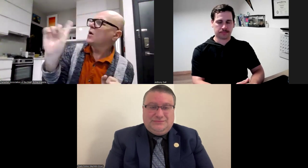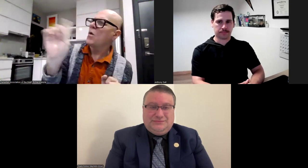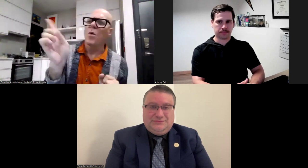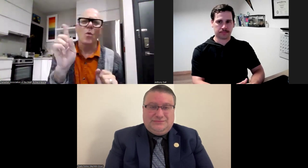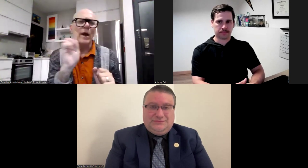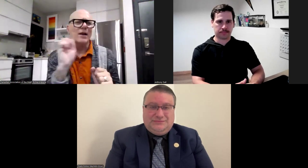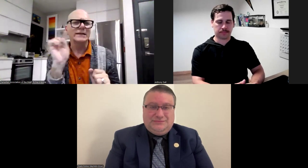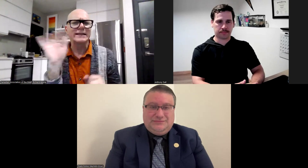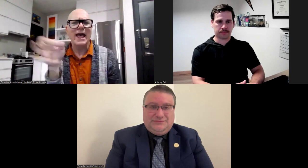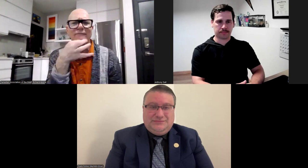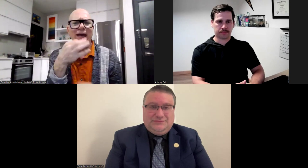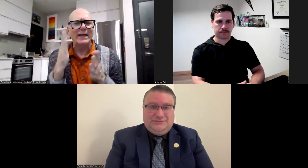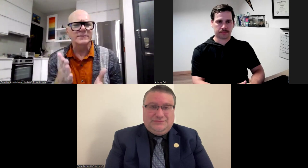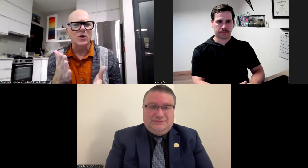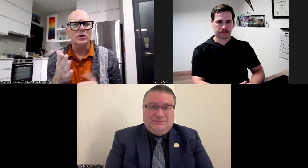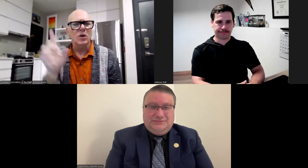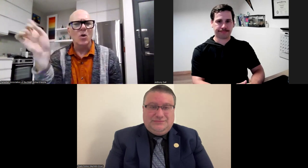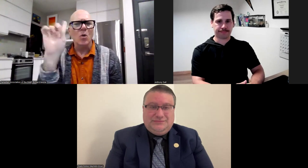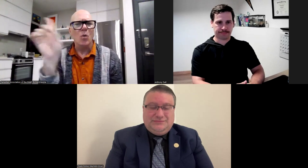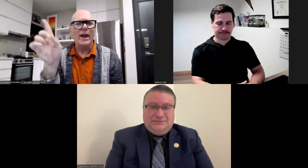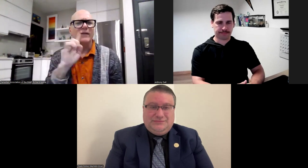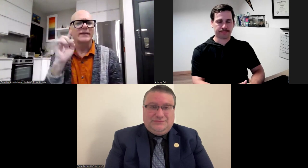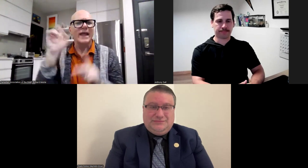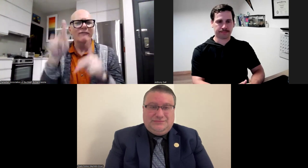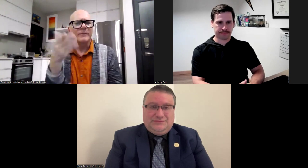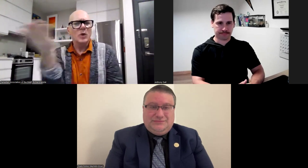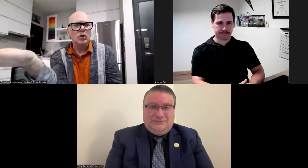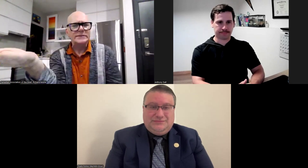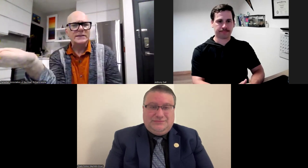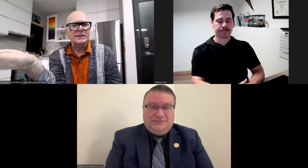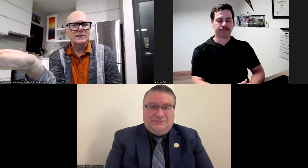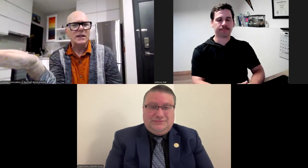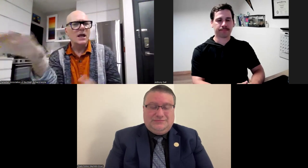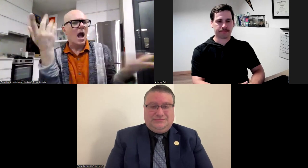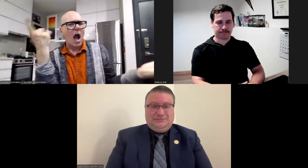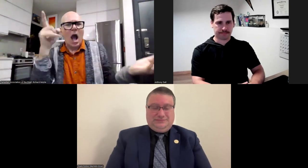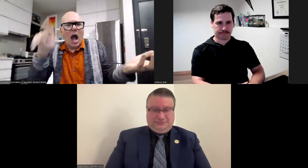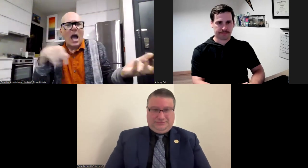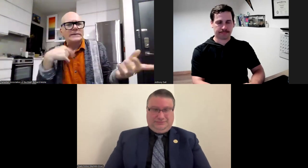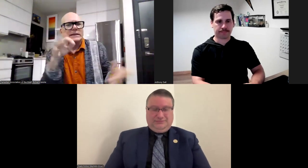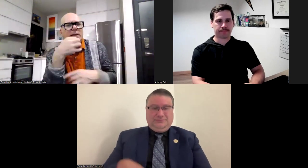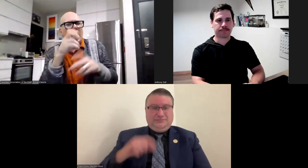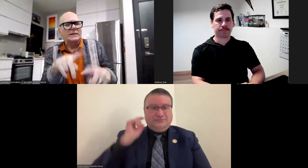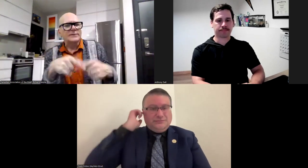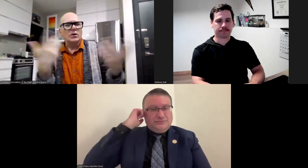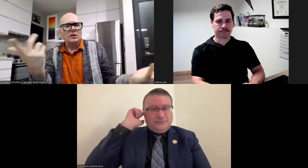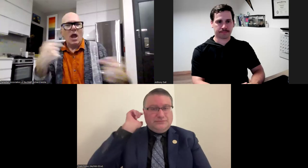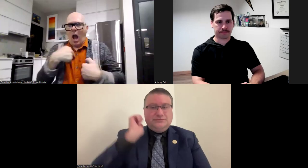where everyone's sitting around the table. Then you can ask, where's the deaf expert? Where's the expert in sign language? Why are they not here? Are they